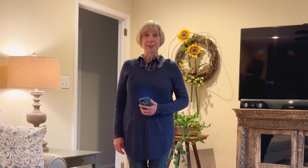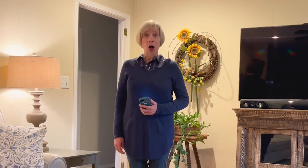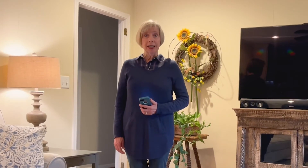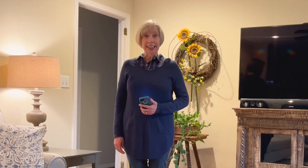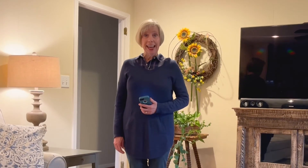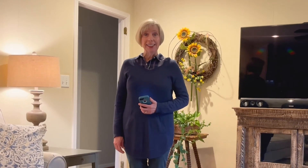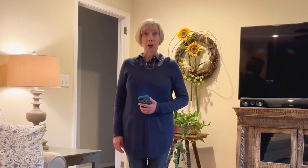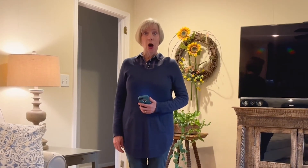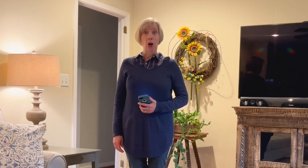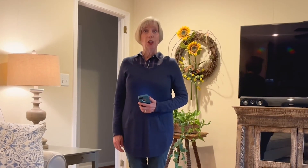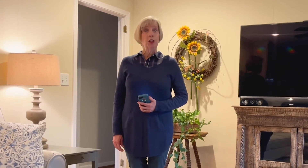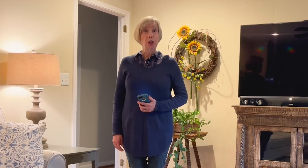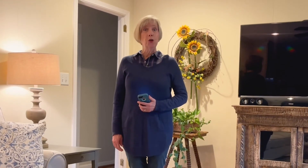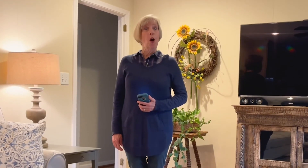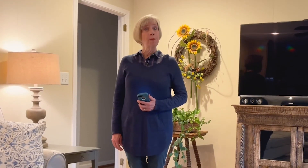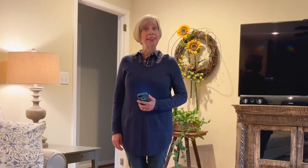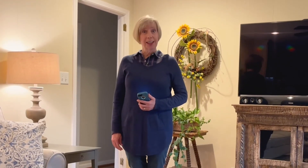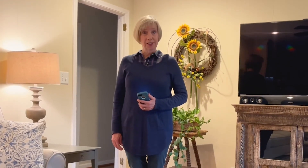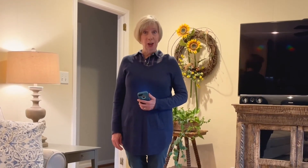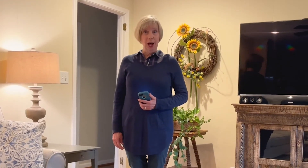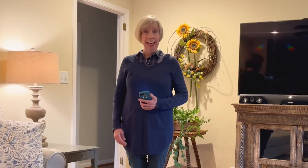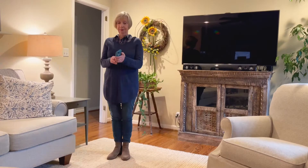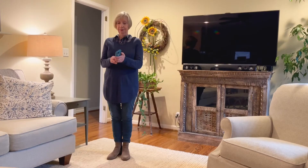Song and dance called You Are My Sunshine.